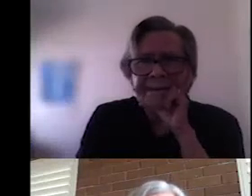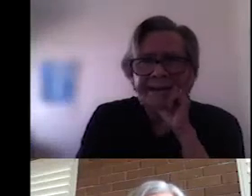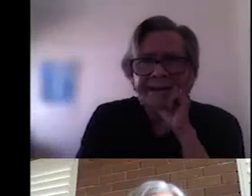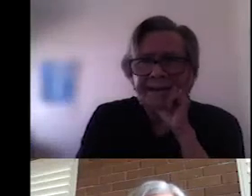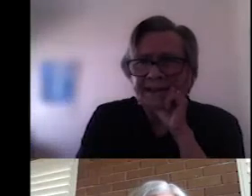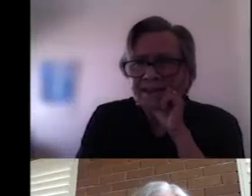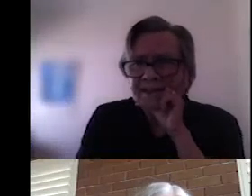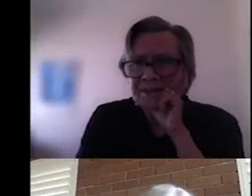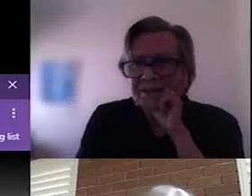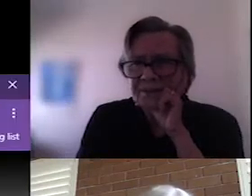Yeah. Thank you.